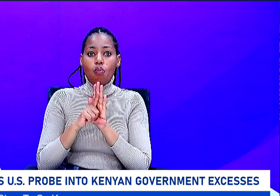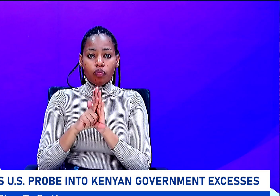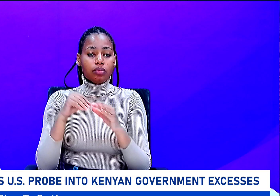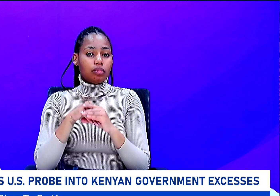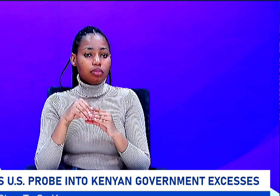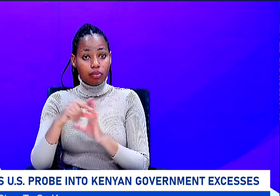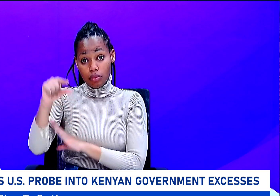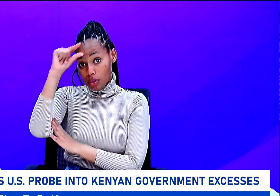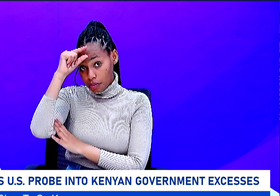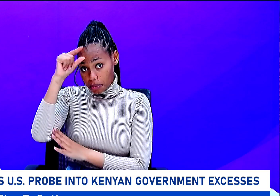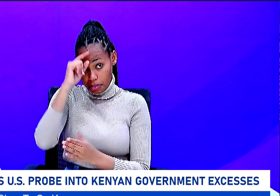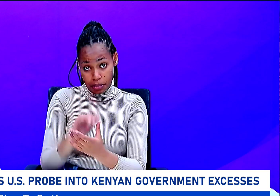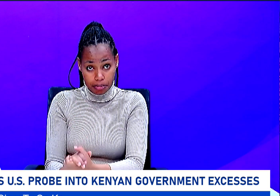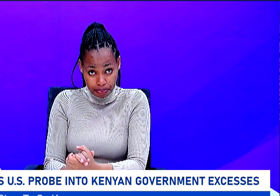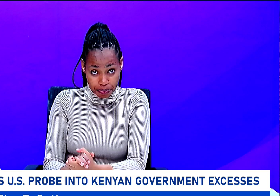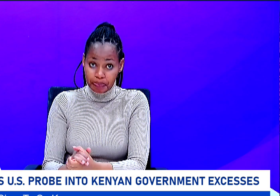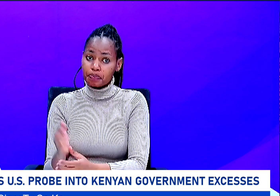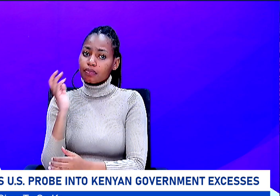City, Gachagua welcomed the move,